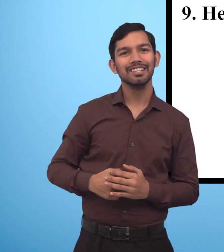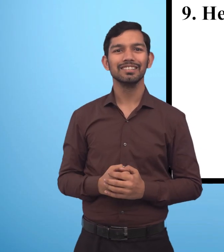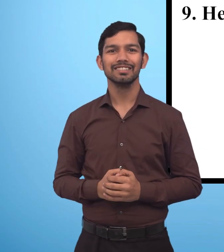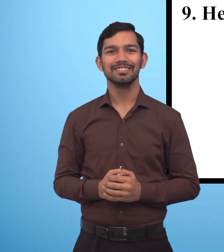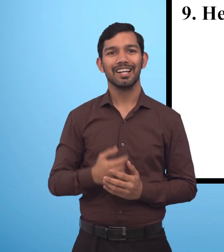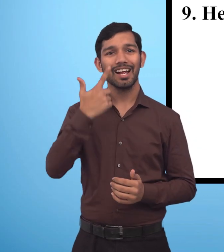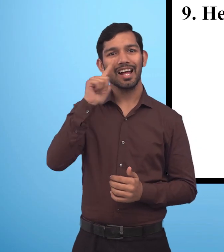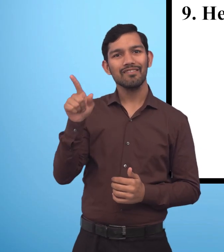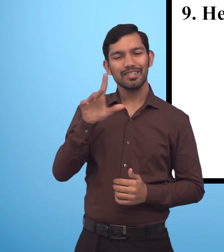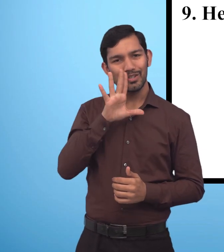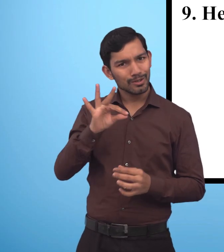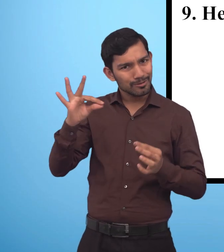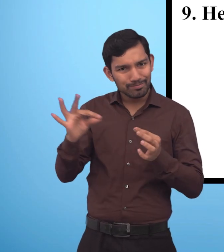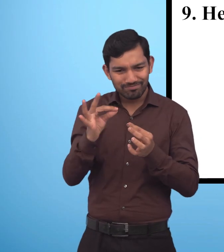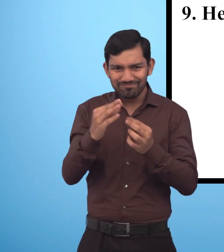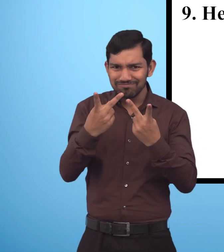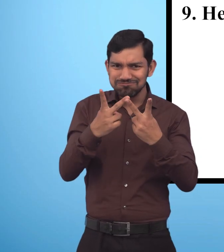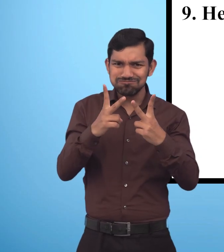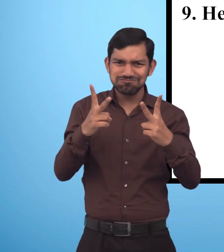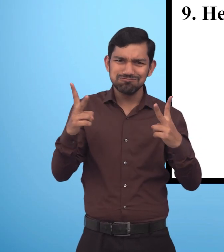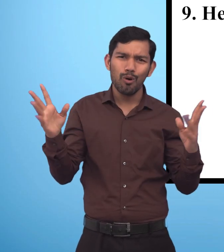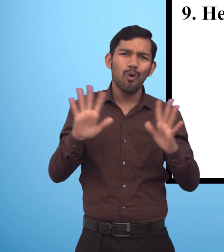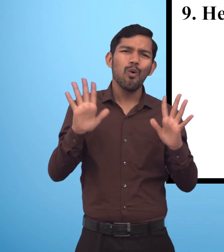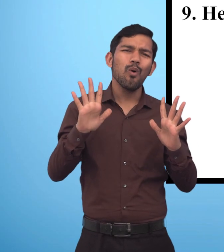9. Her embroidery, created with her feet,